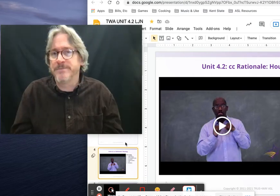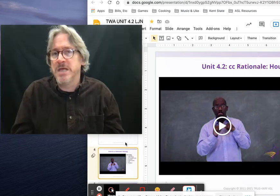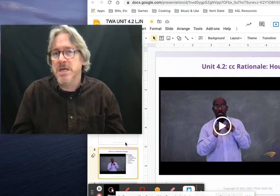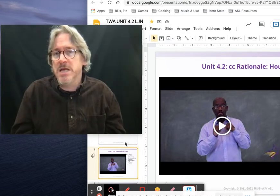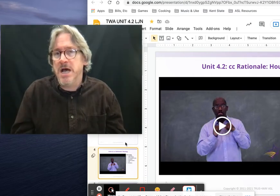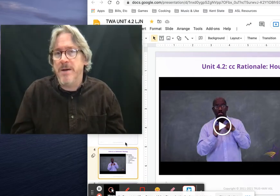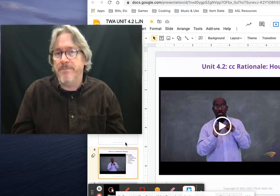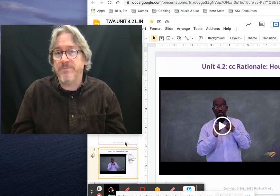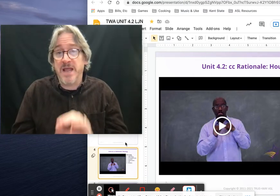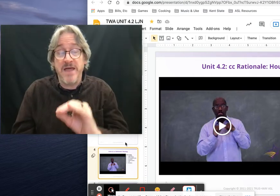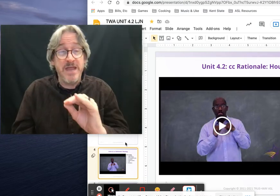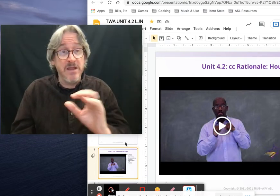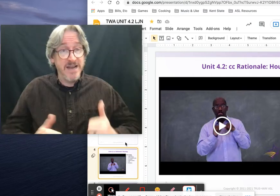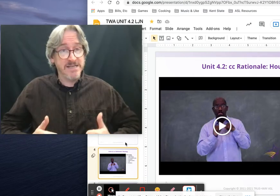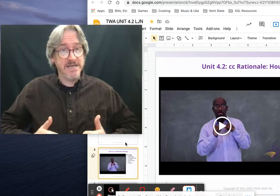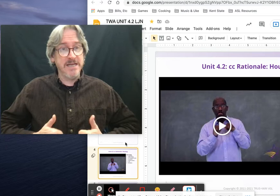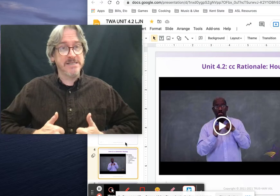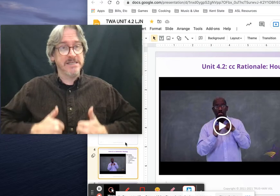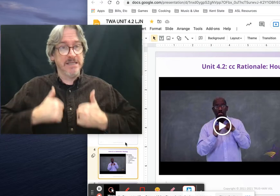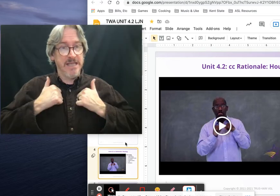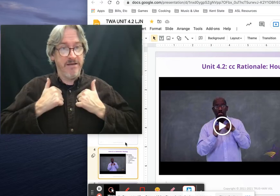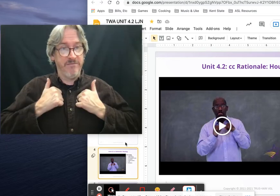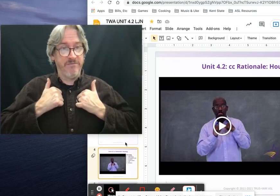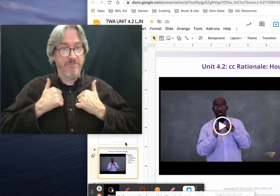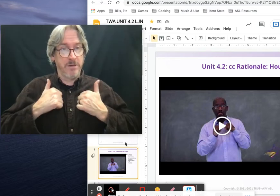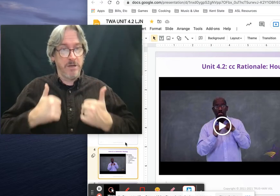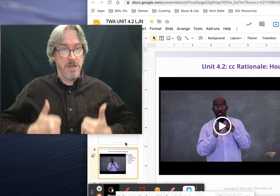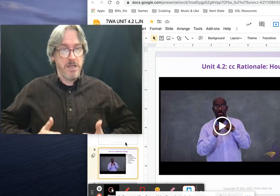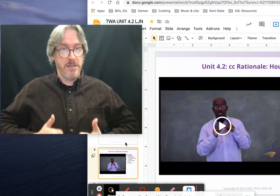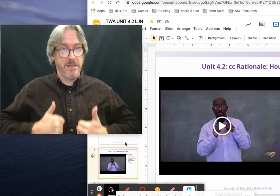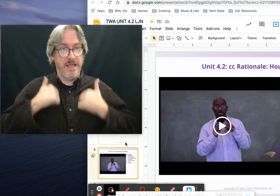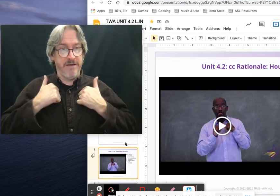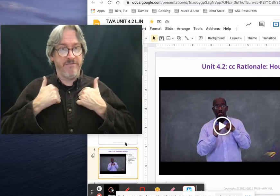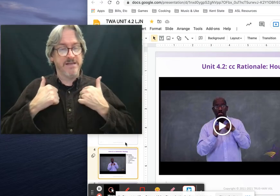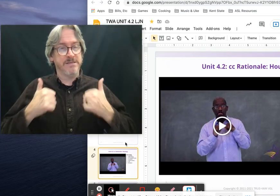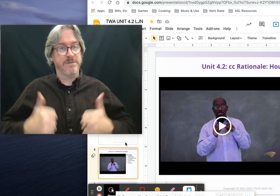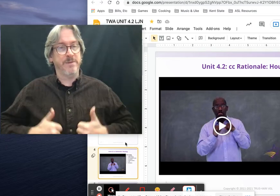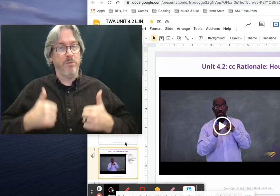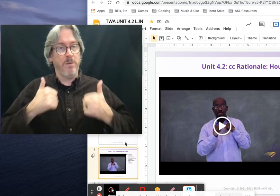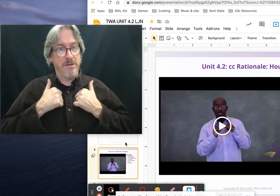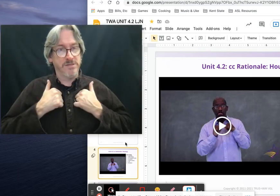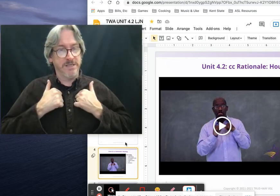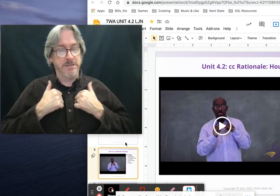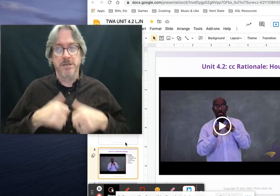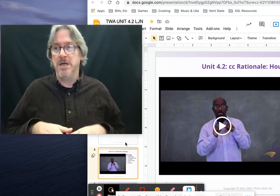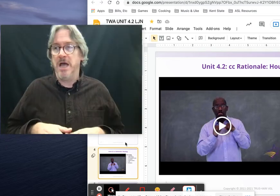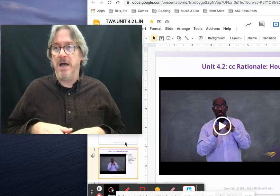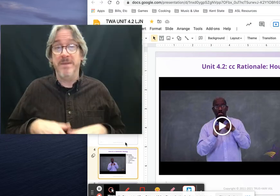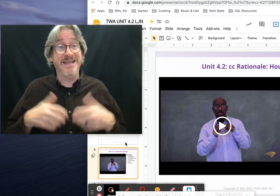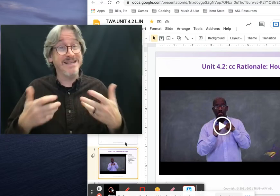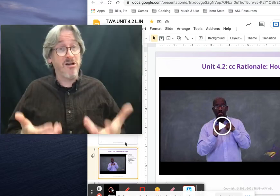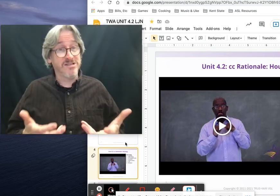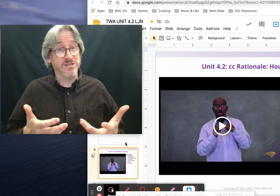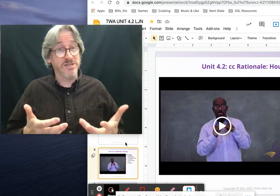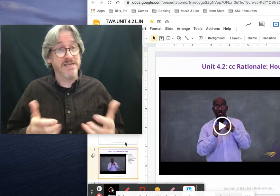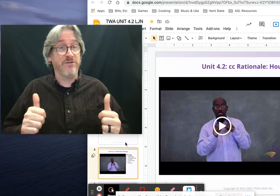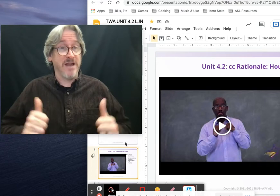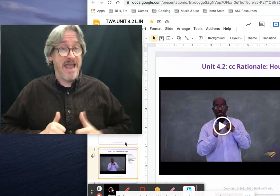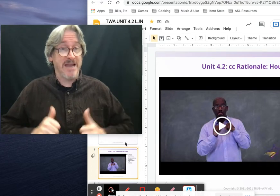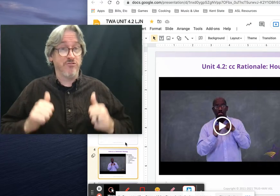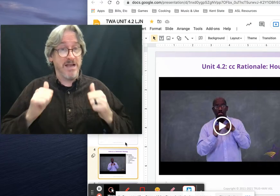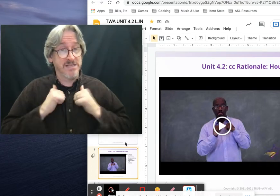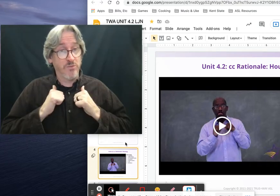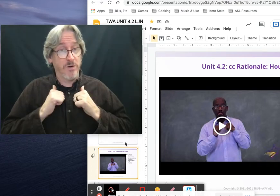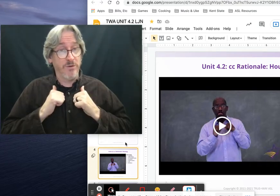miscellaneous. And then the next thing he does is live. And sometimes people will bounce it. It's also the sign